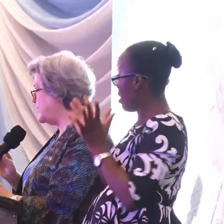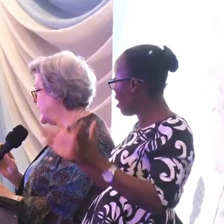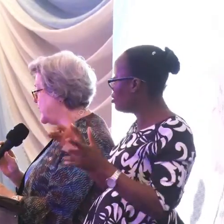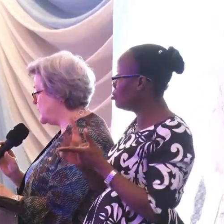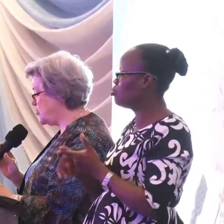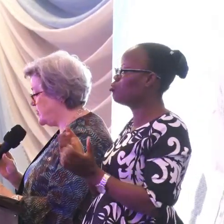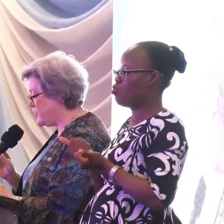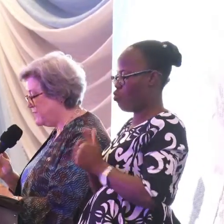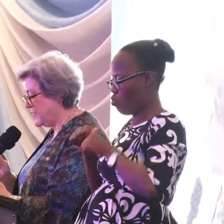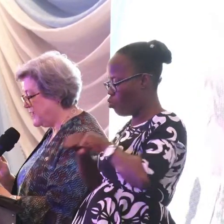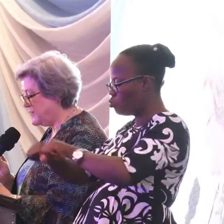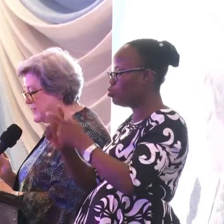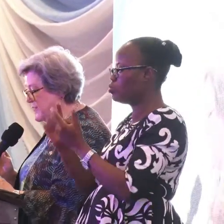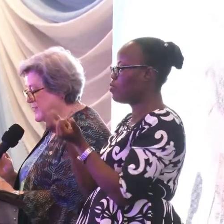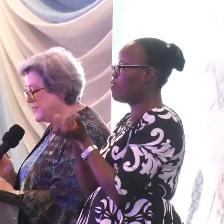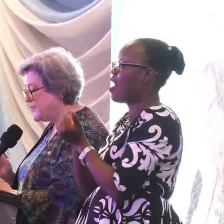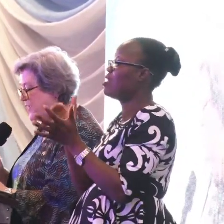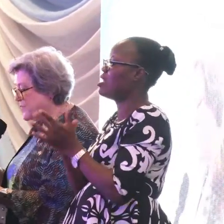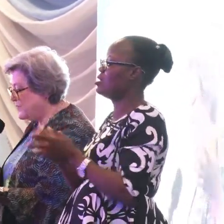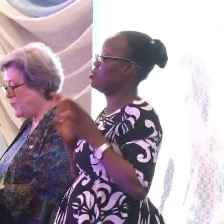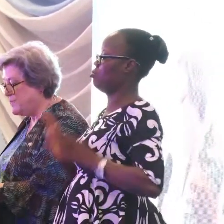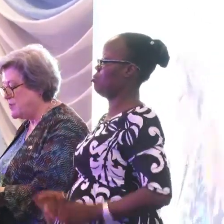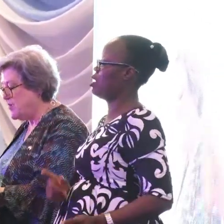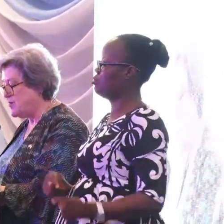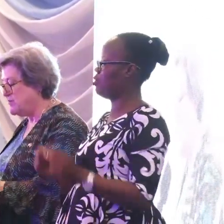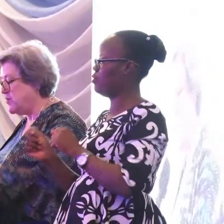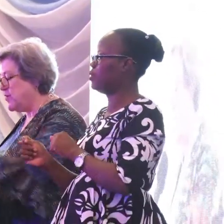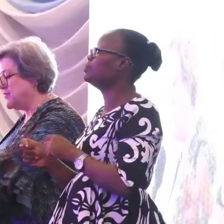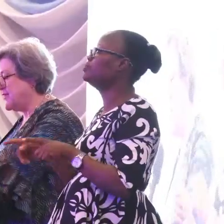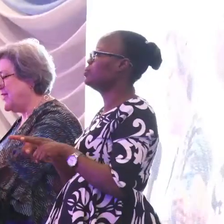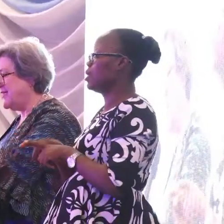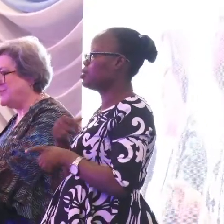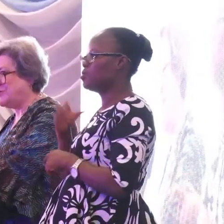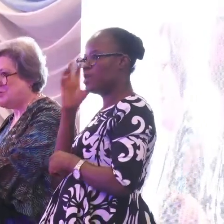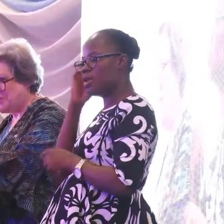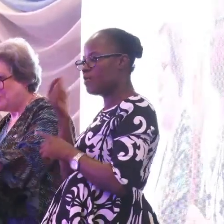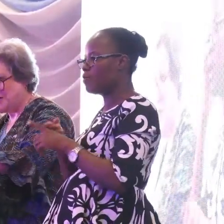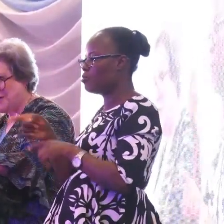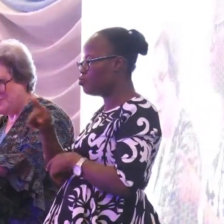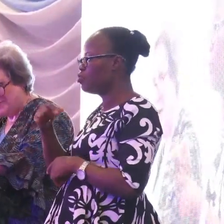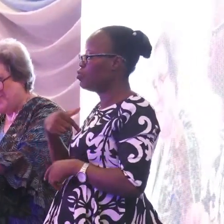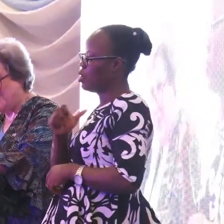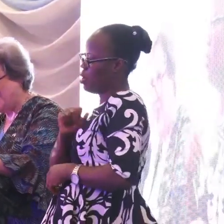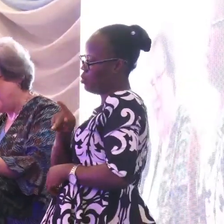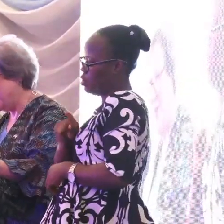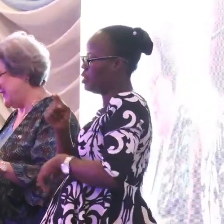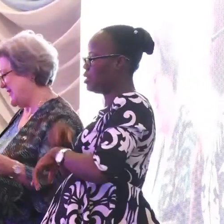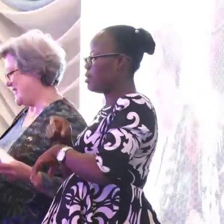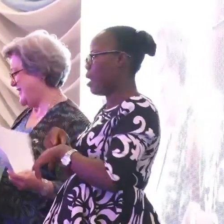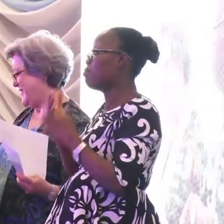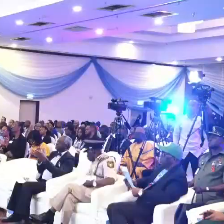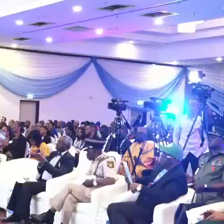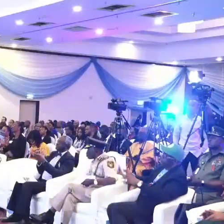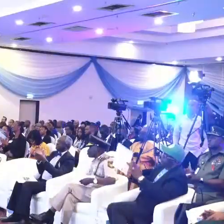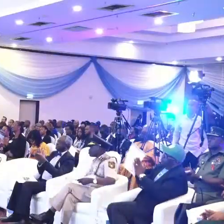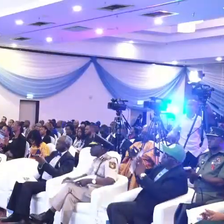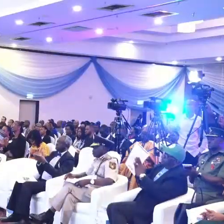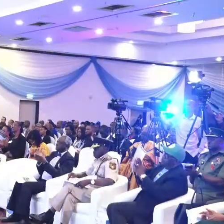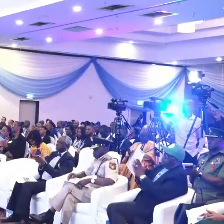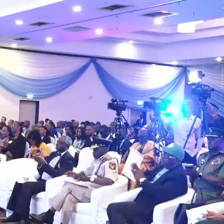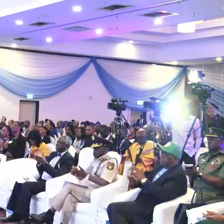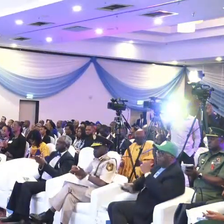fight against human trafficking. I look forward from hearing from you all today and appreciate your time. Thank you.